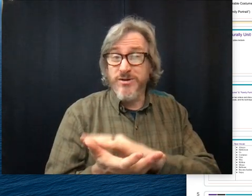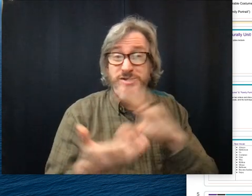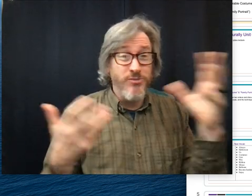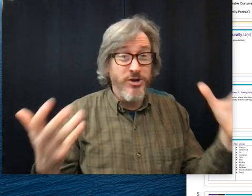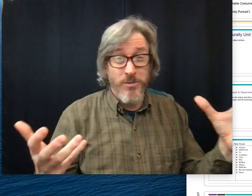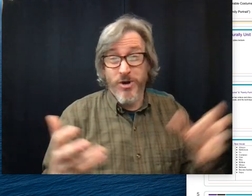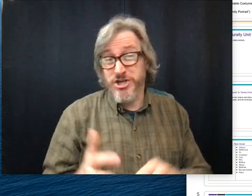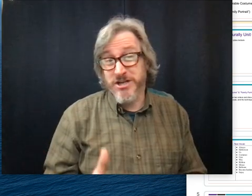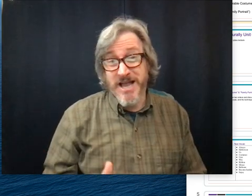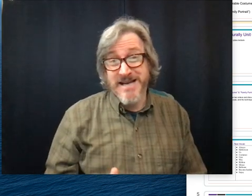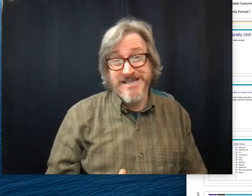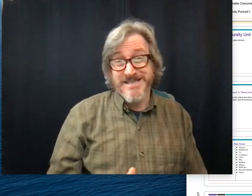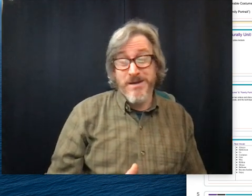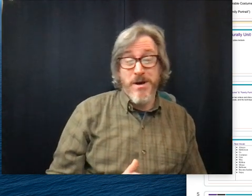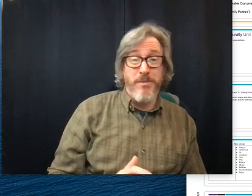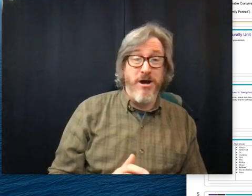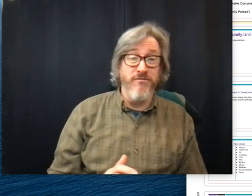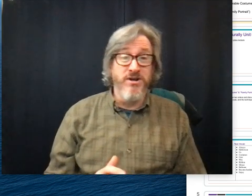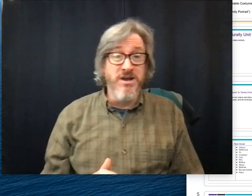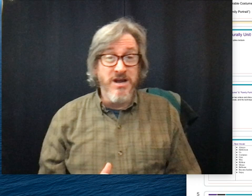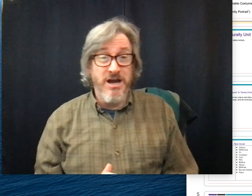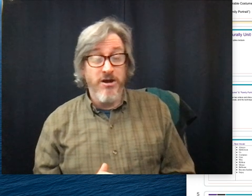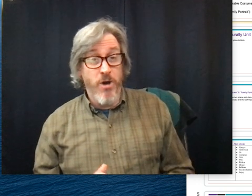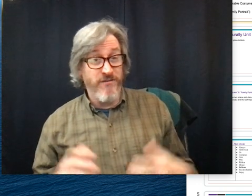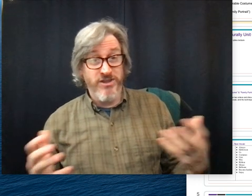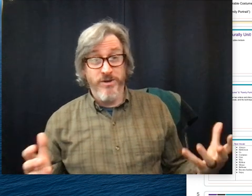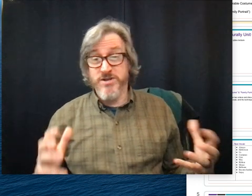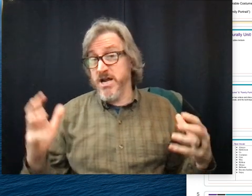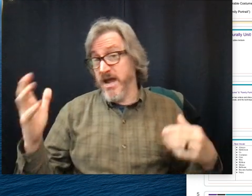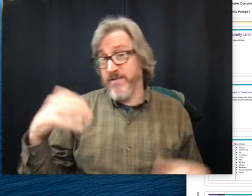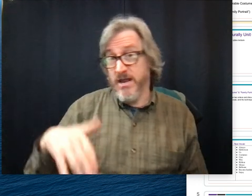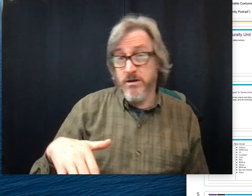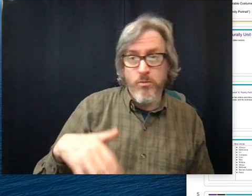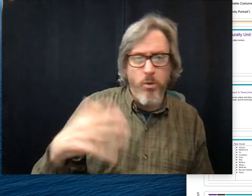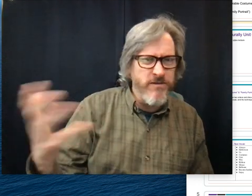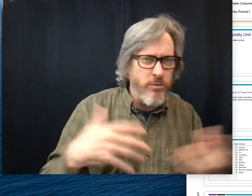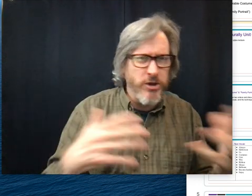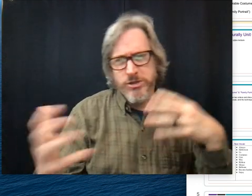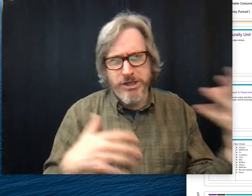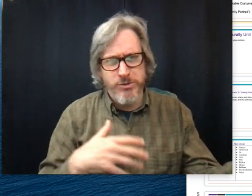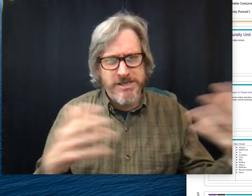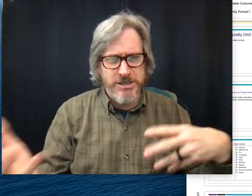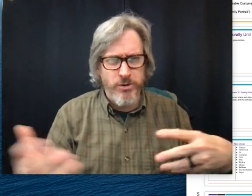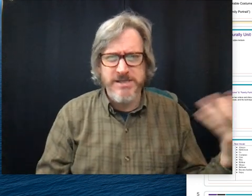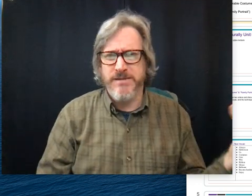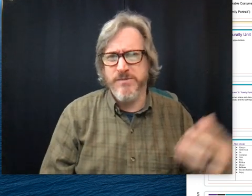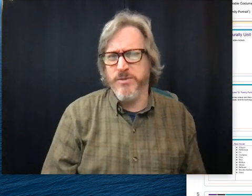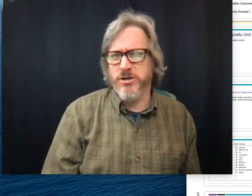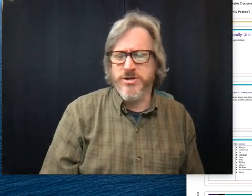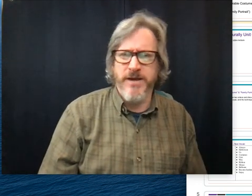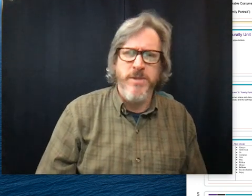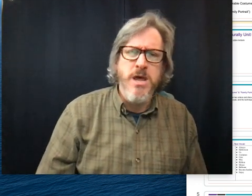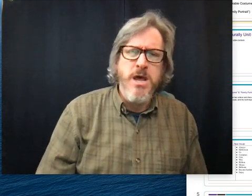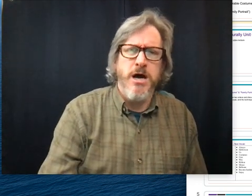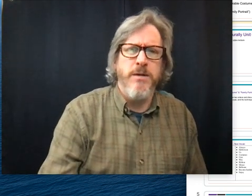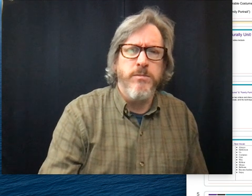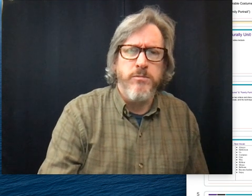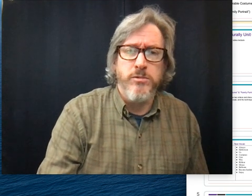one of the videos we normally watch in class is a sum up of everything we've done, and then one of them we usually use as a quiz. Sometimes we